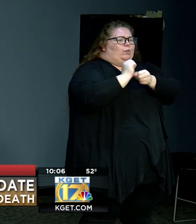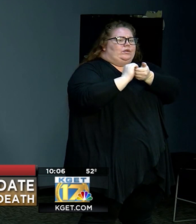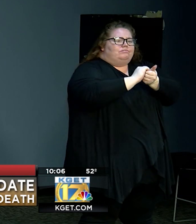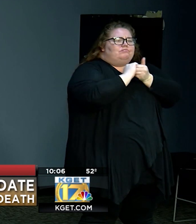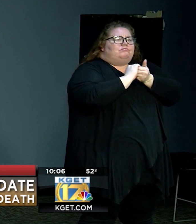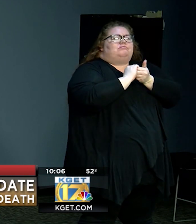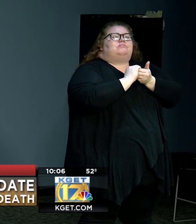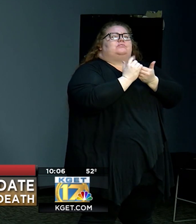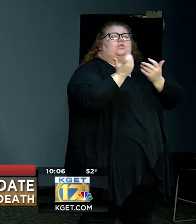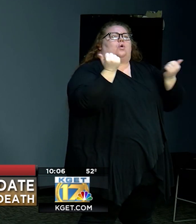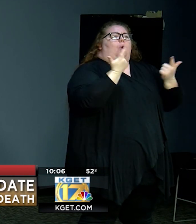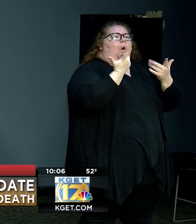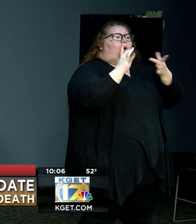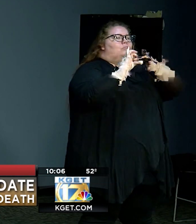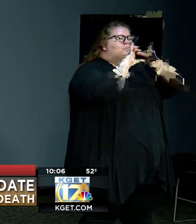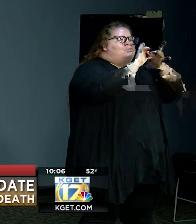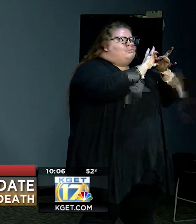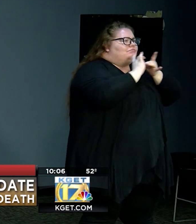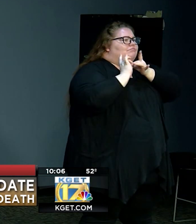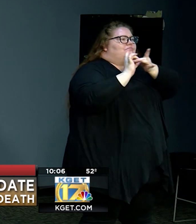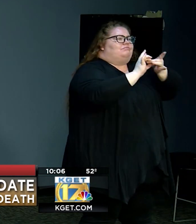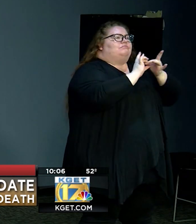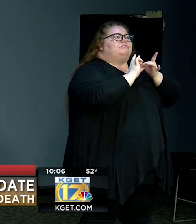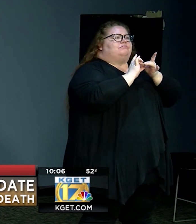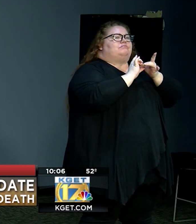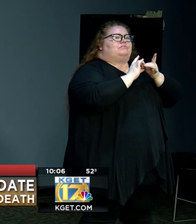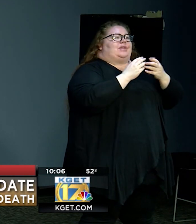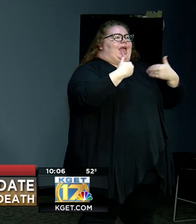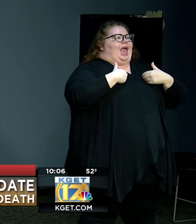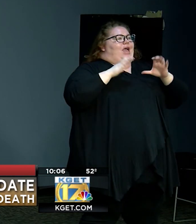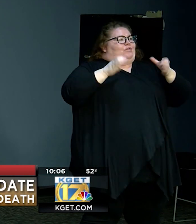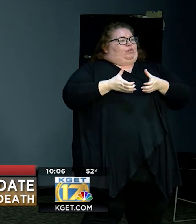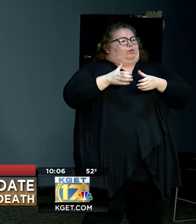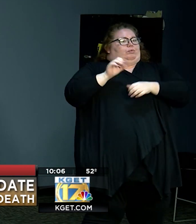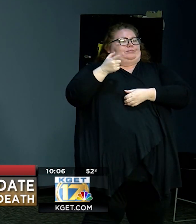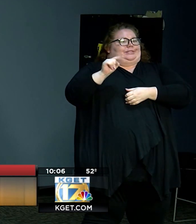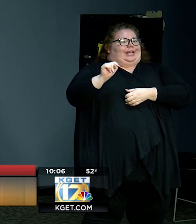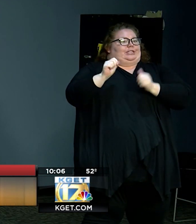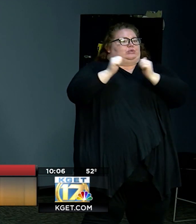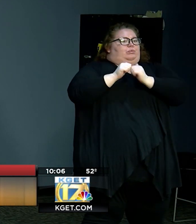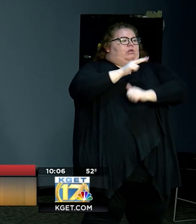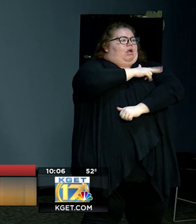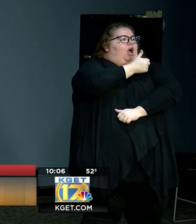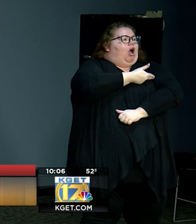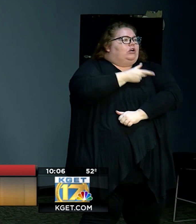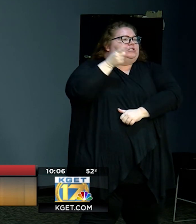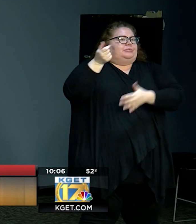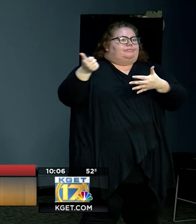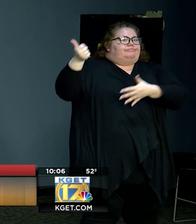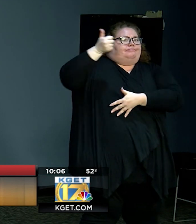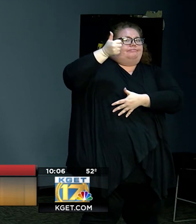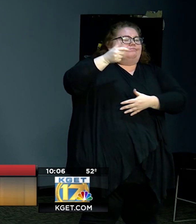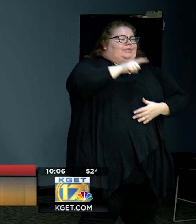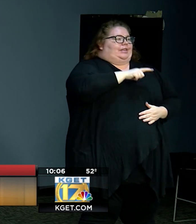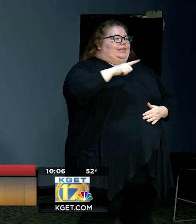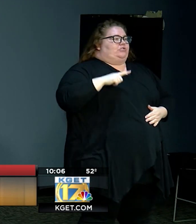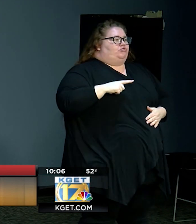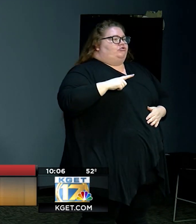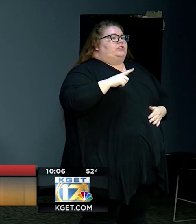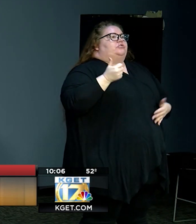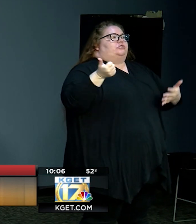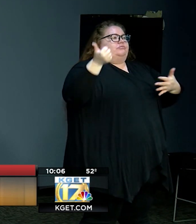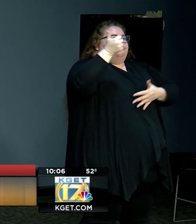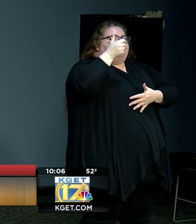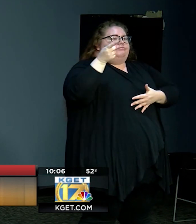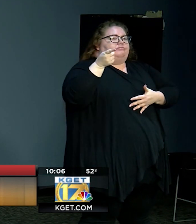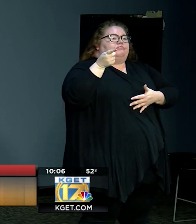We're interconnected. I'm in a group text with hospital executives and our state legislators. And